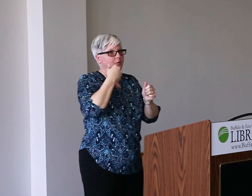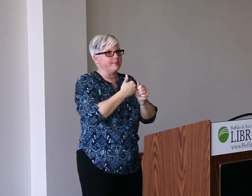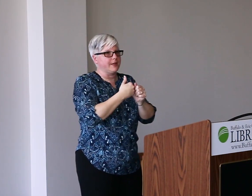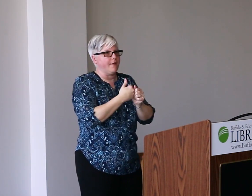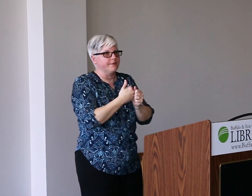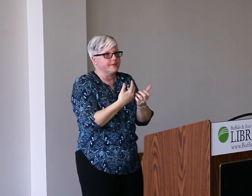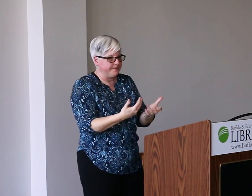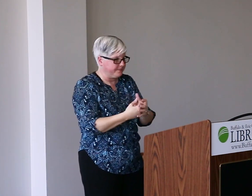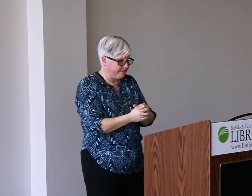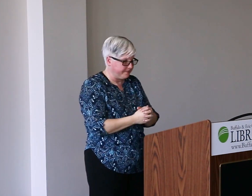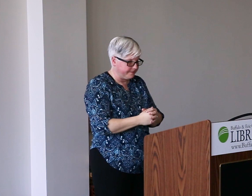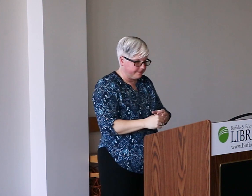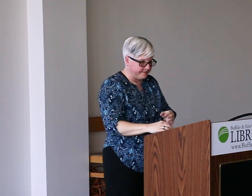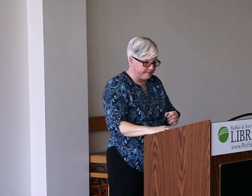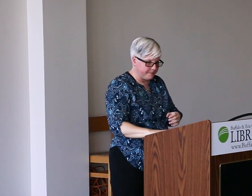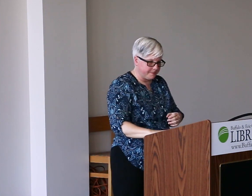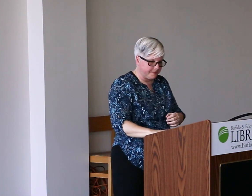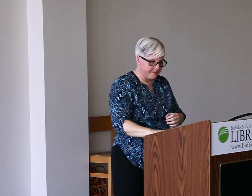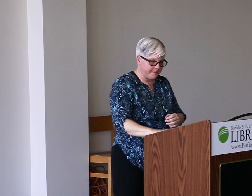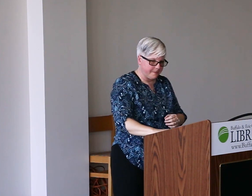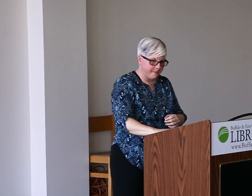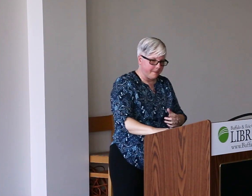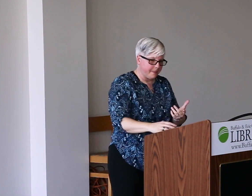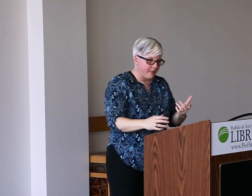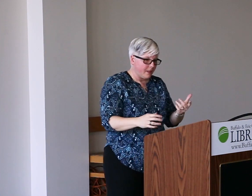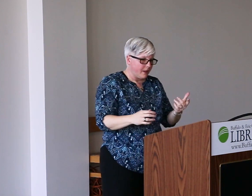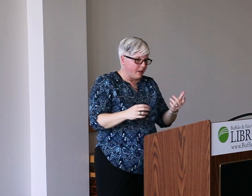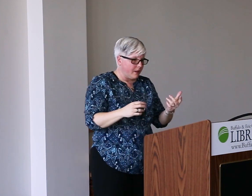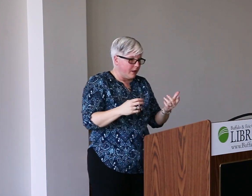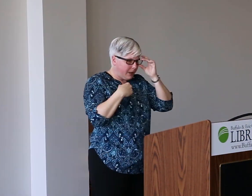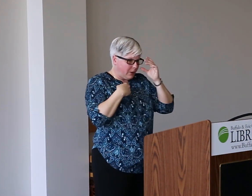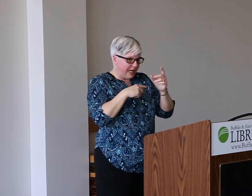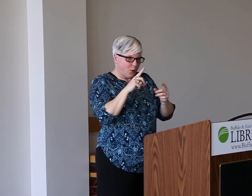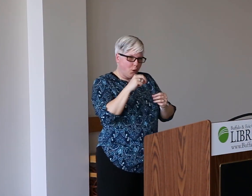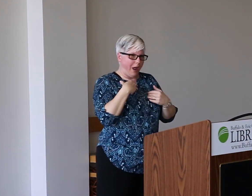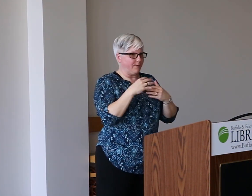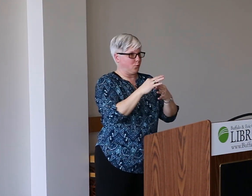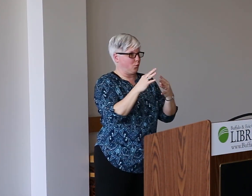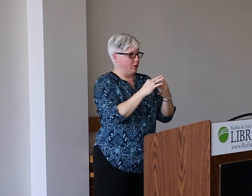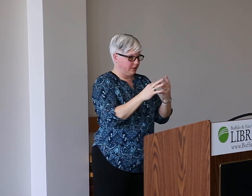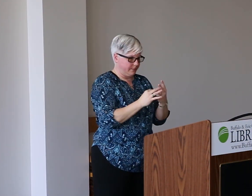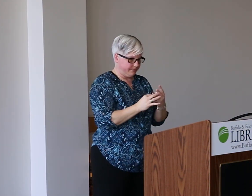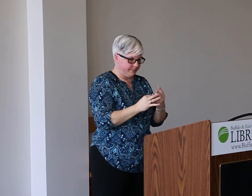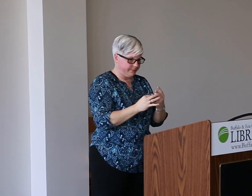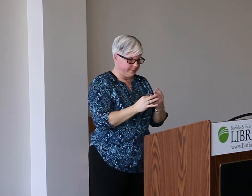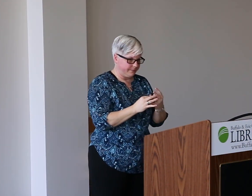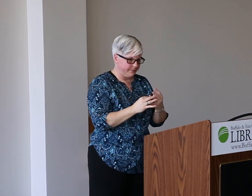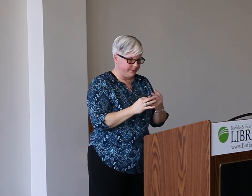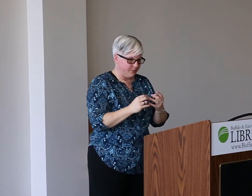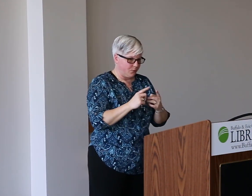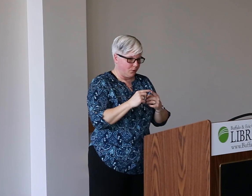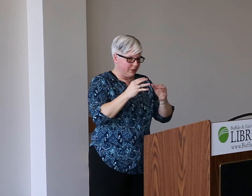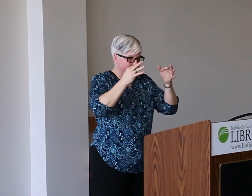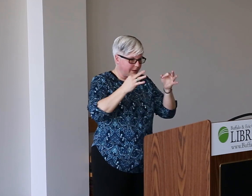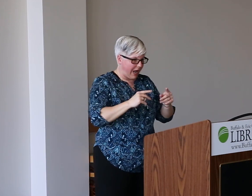and then the parents should be able to decide for themselves. We do have choices